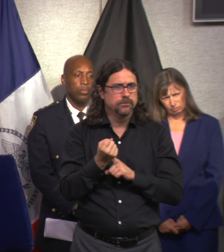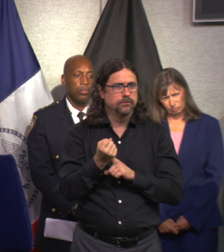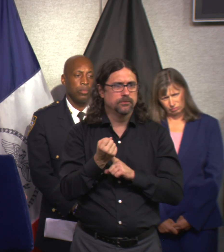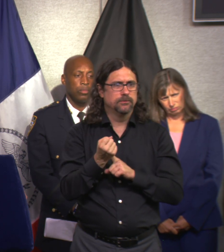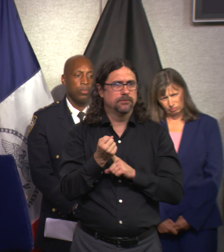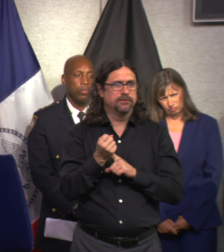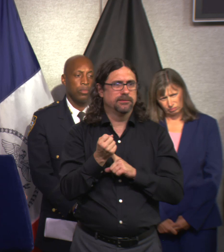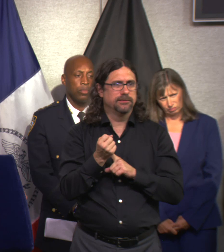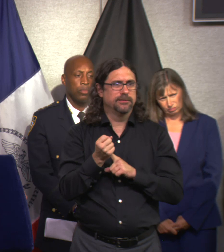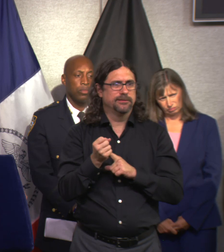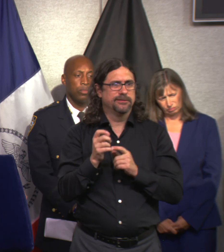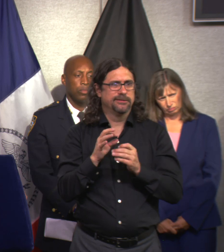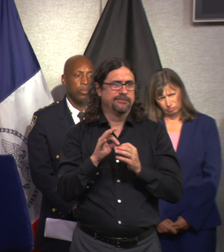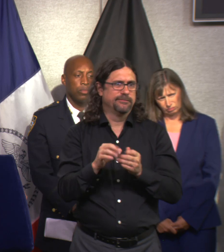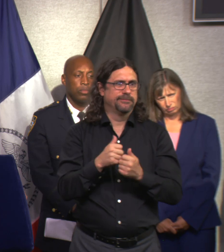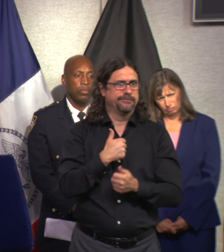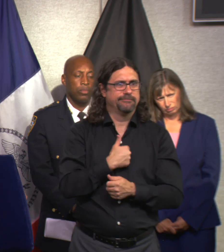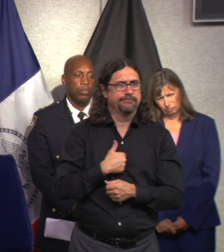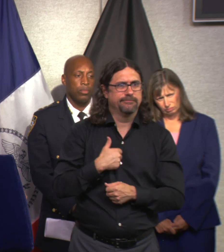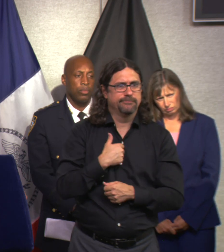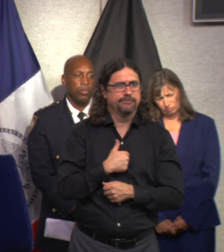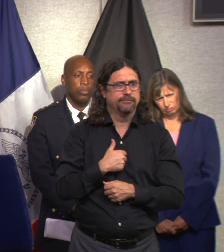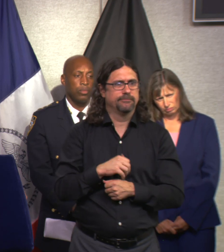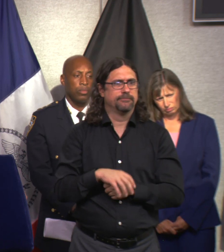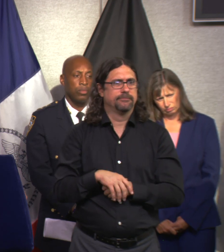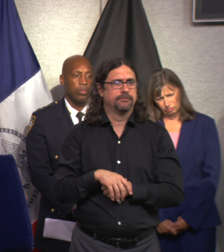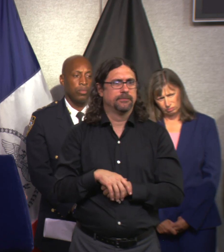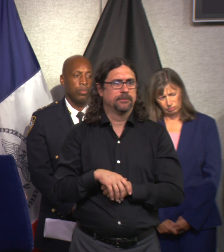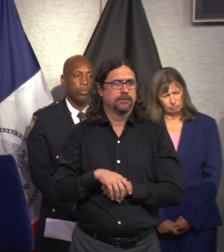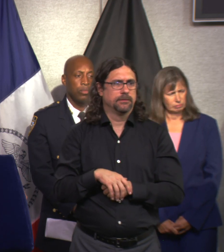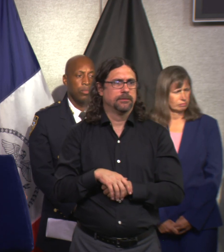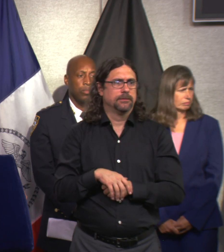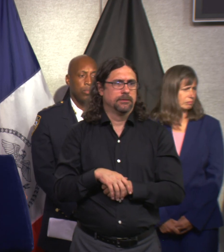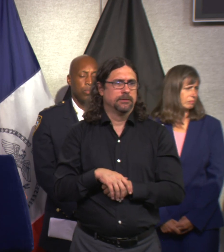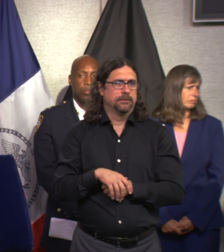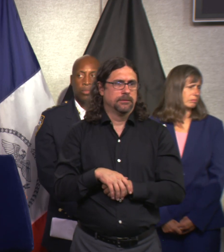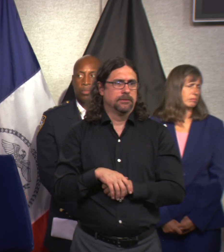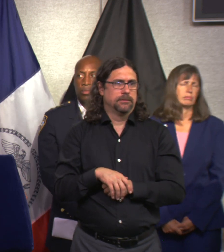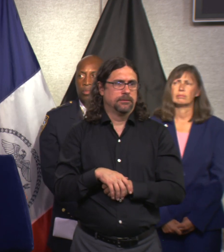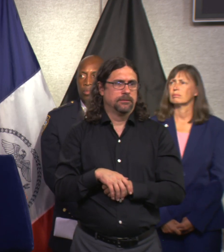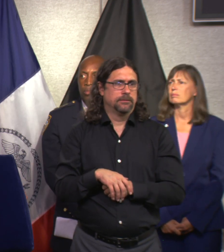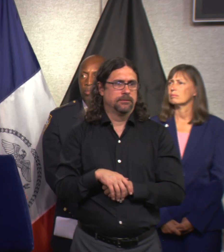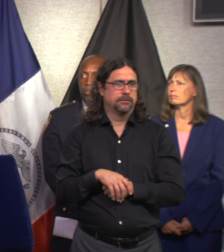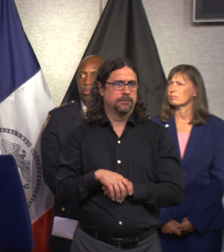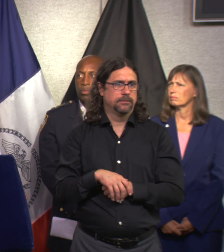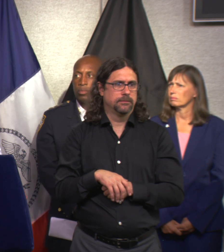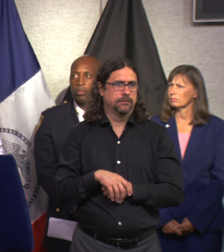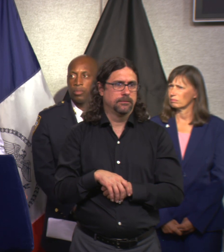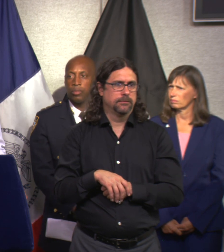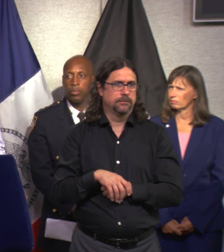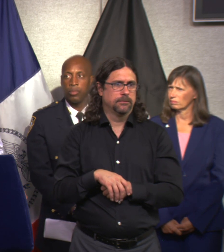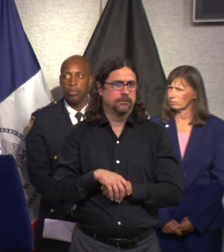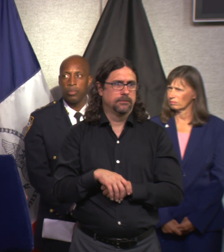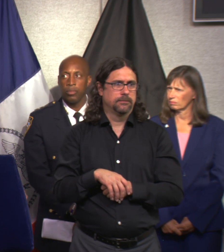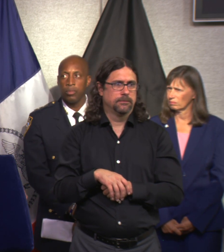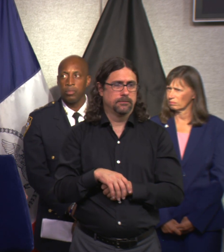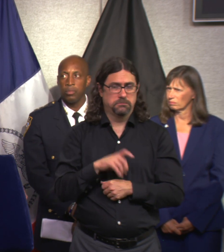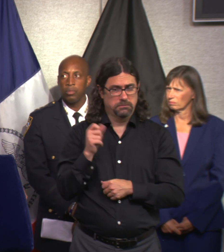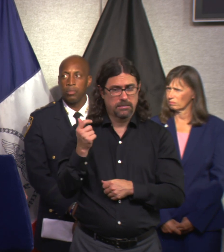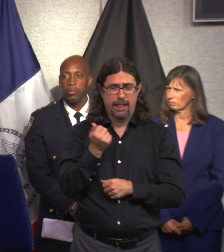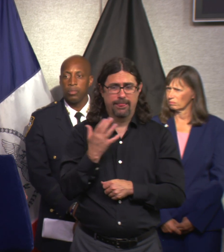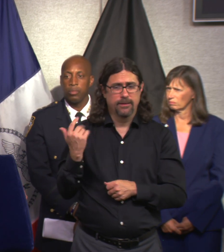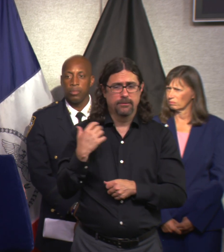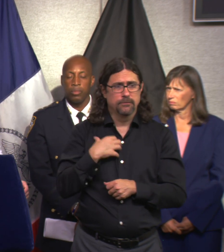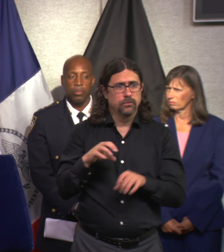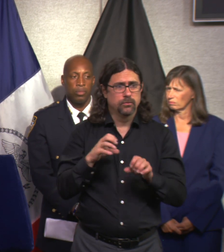your legacy as mayor of the city. Is there anything you wish you would have done differently? I regret that I trusted the United States Department of Justice. I